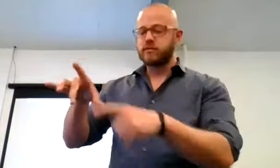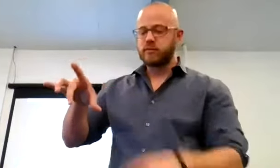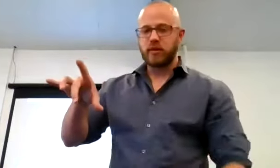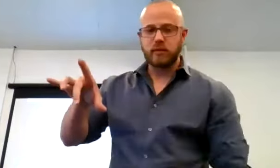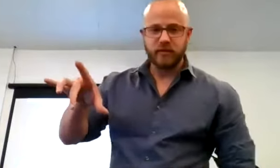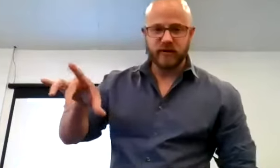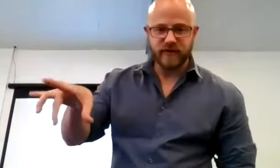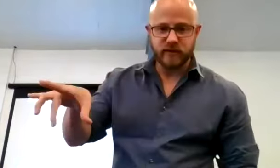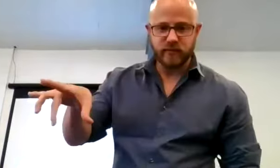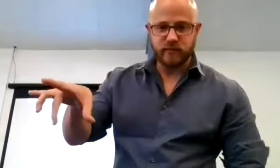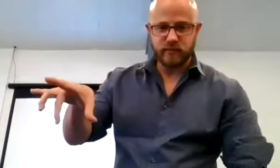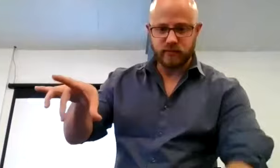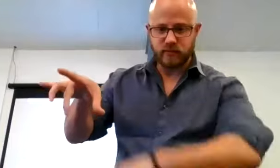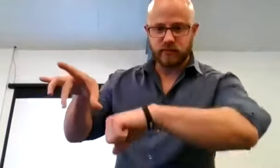finger. And